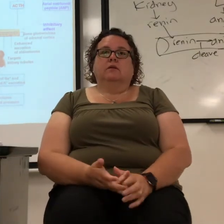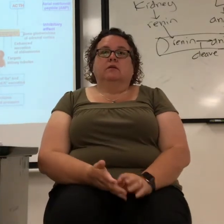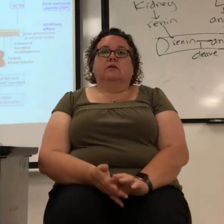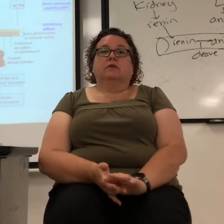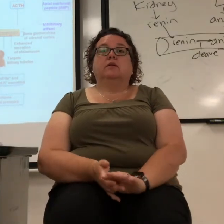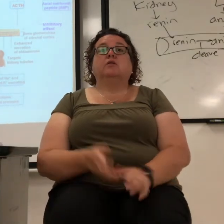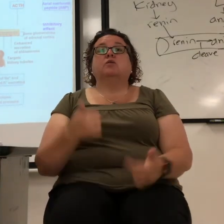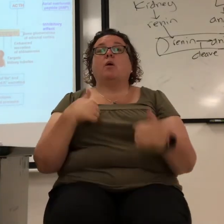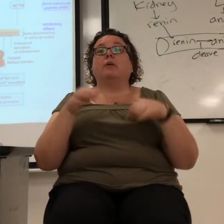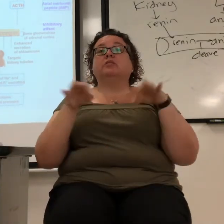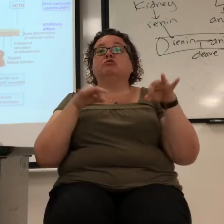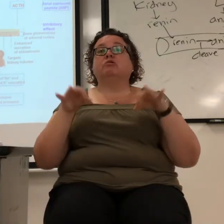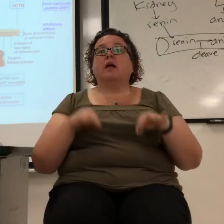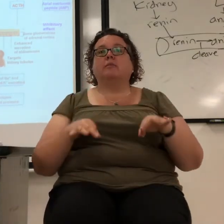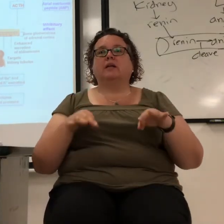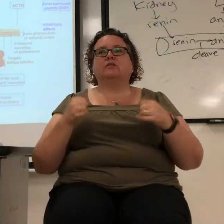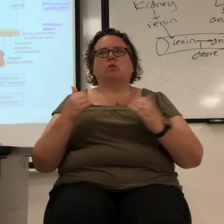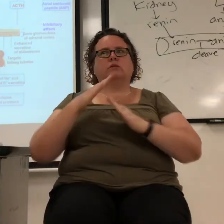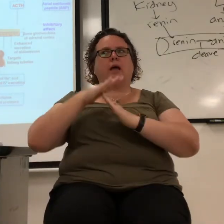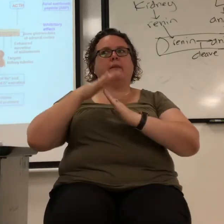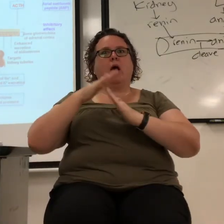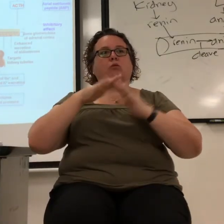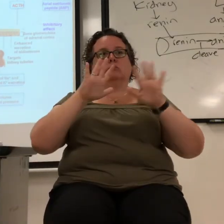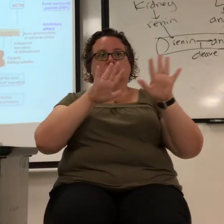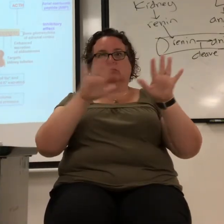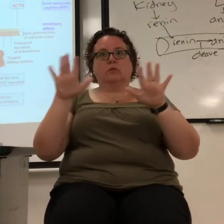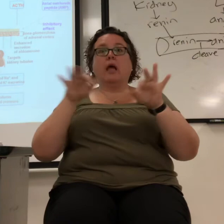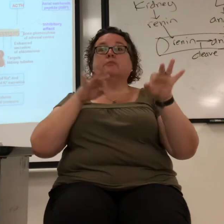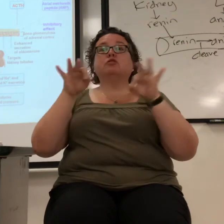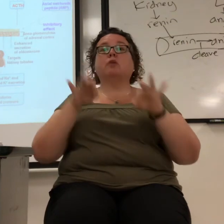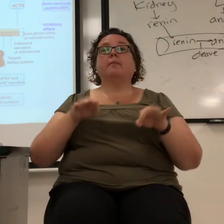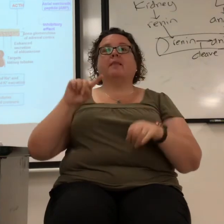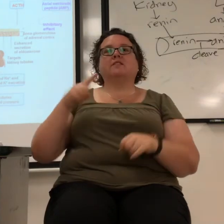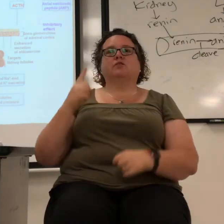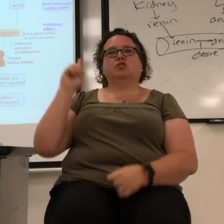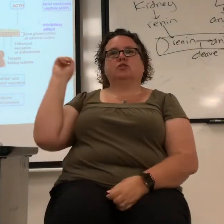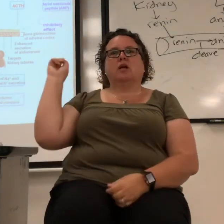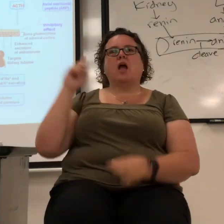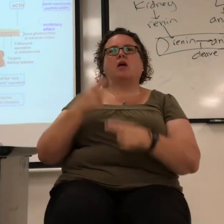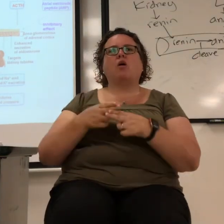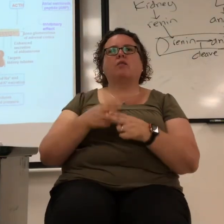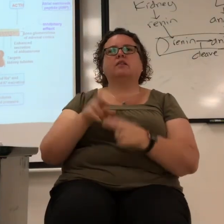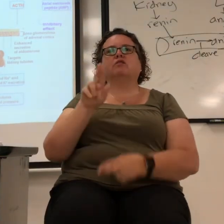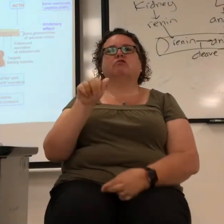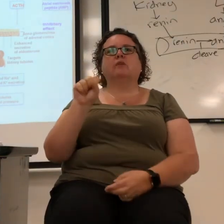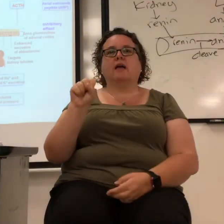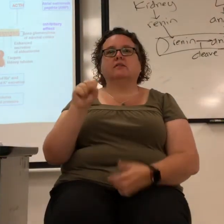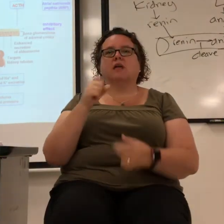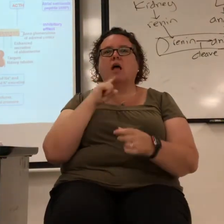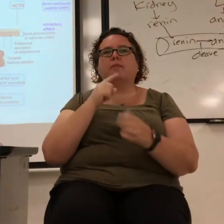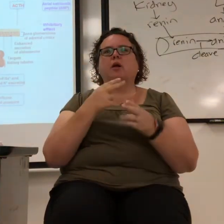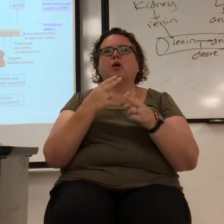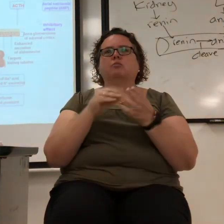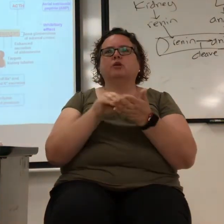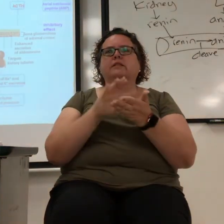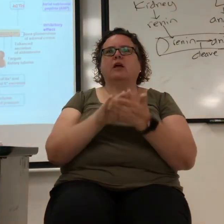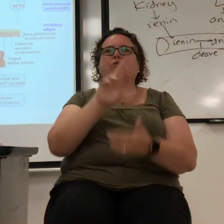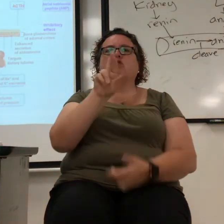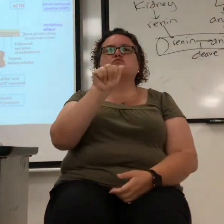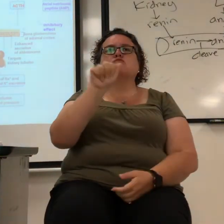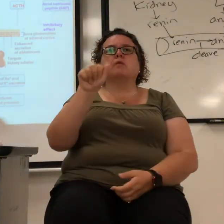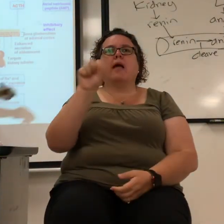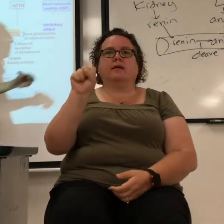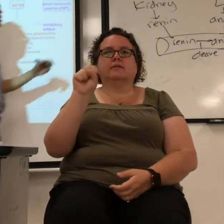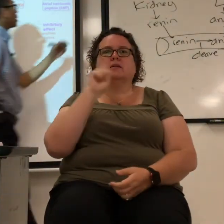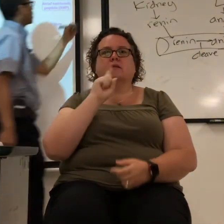So I'm describing, take a time out, I'm describing this first one. I call this the RAS mechanism. I'm going to write that as a title for this flow